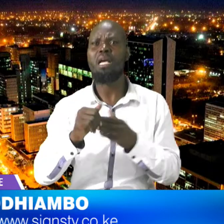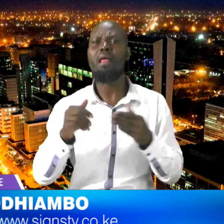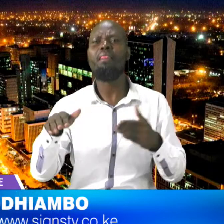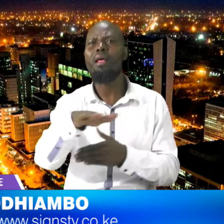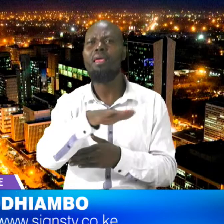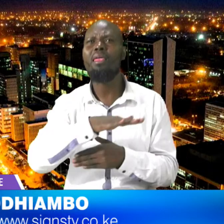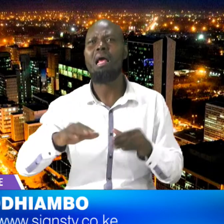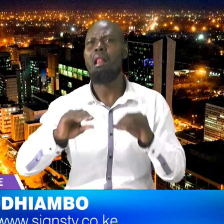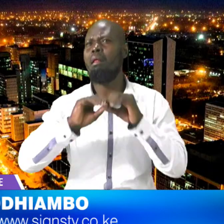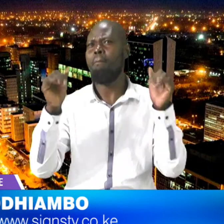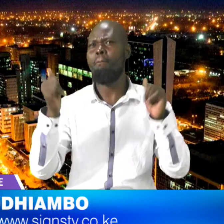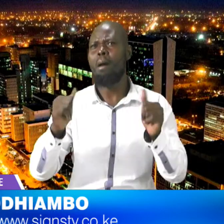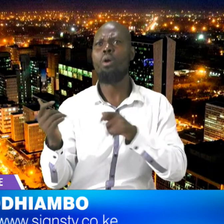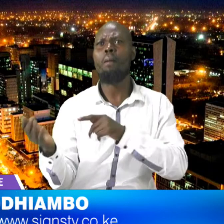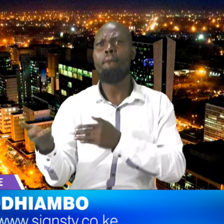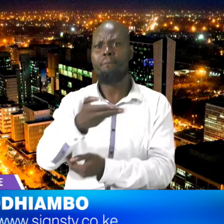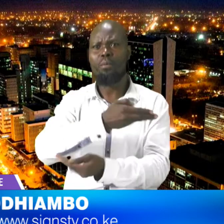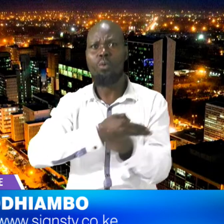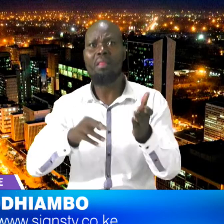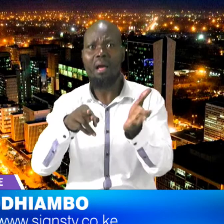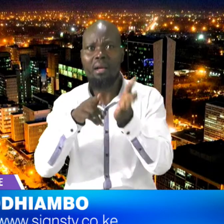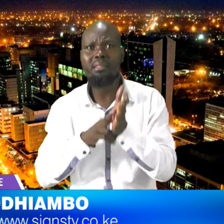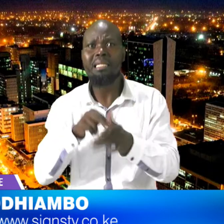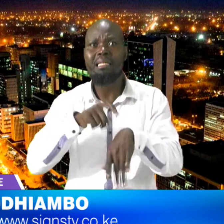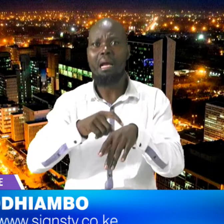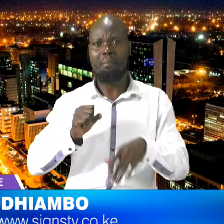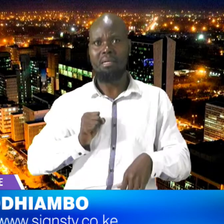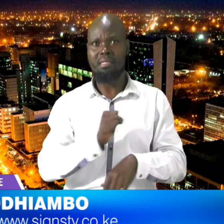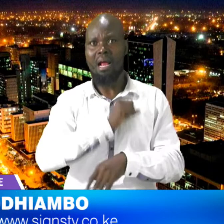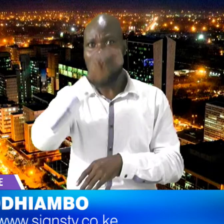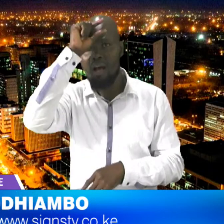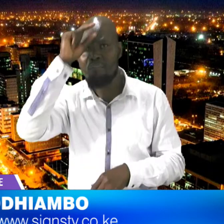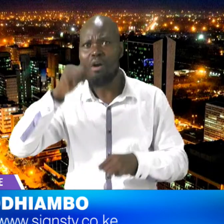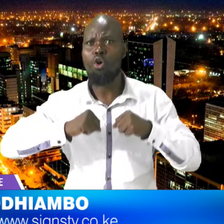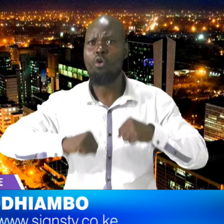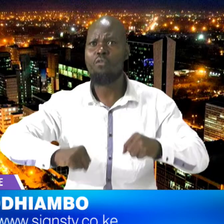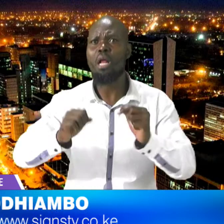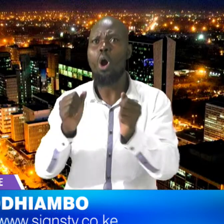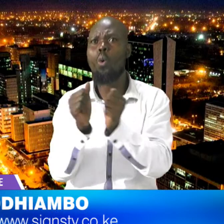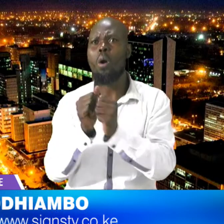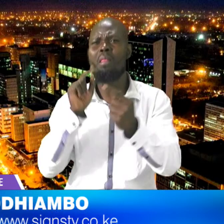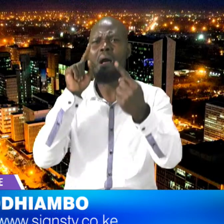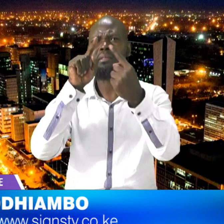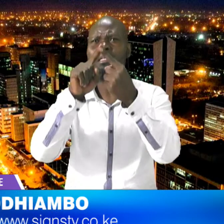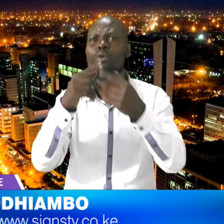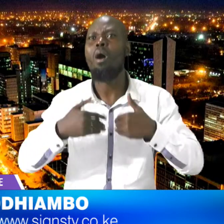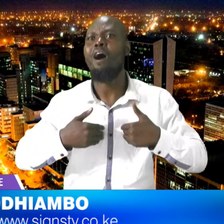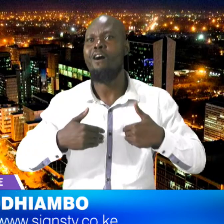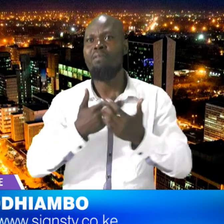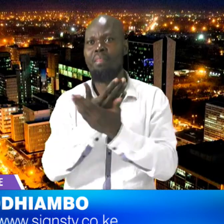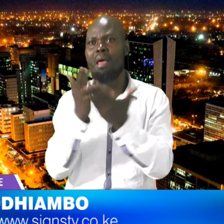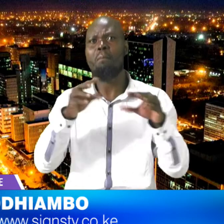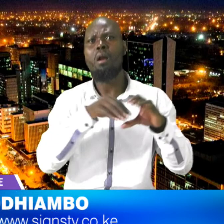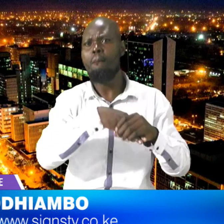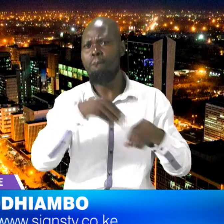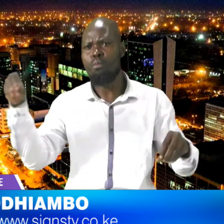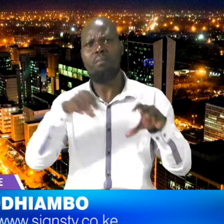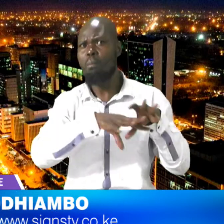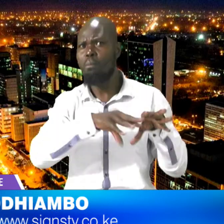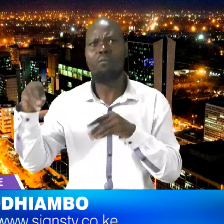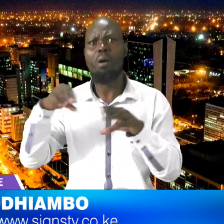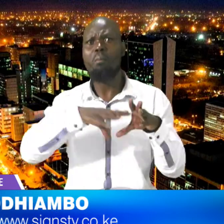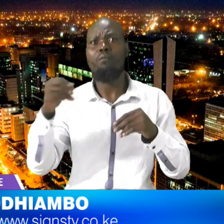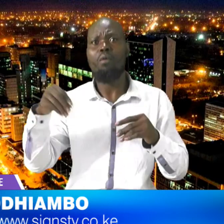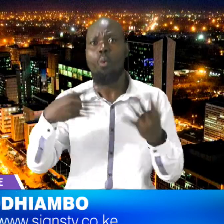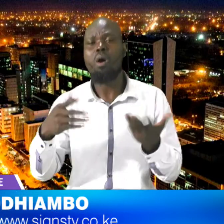have accused the Orange Democratic Movement leadership of orchestrating orchestrating a plan to tarnish